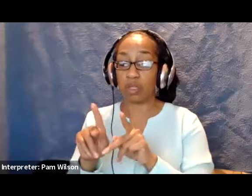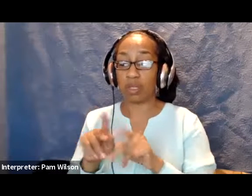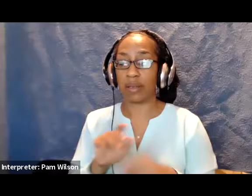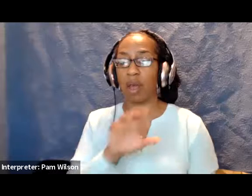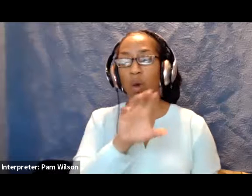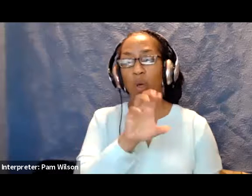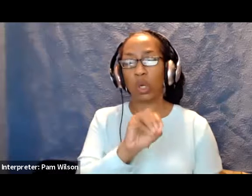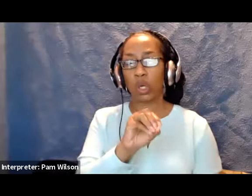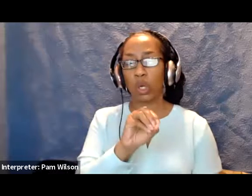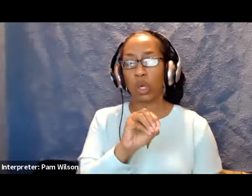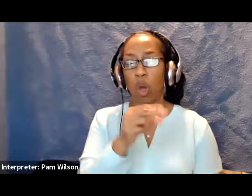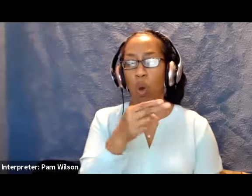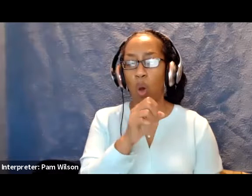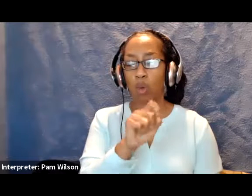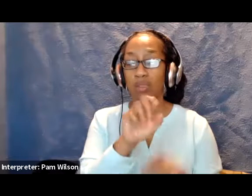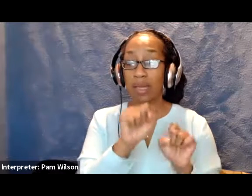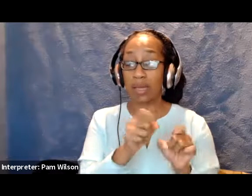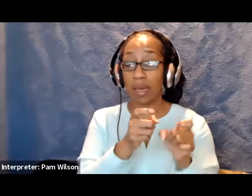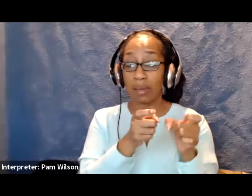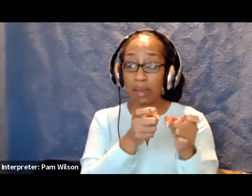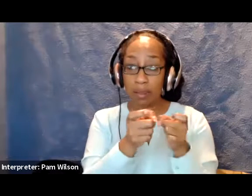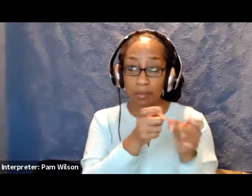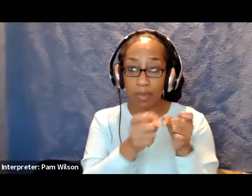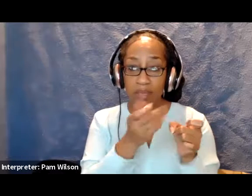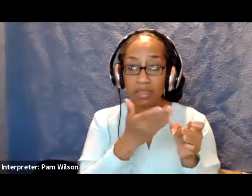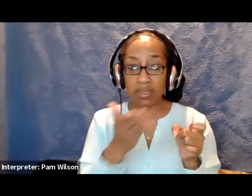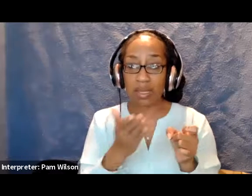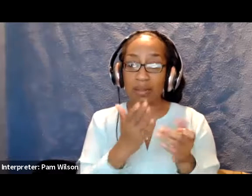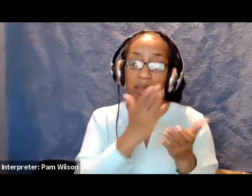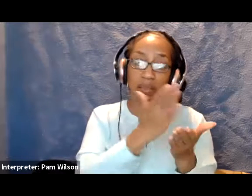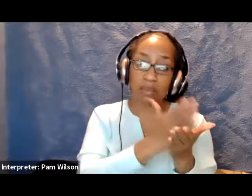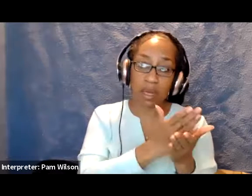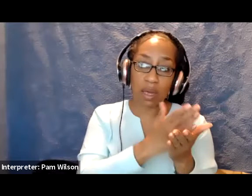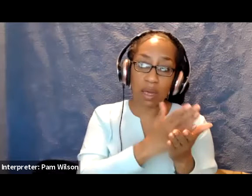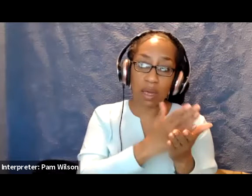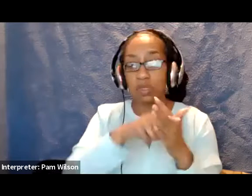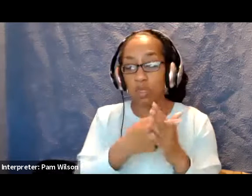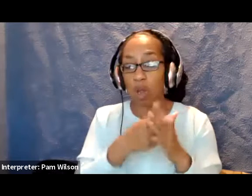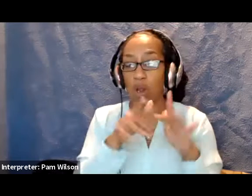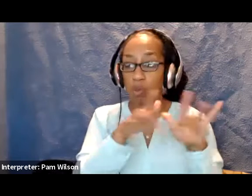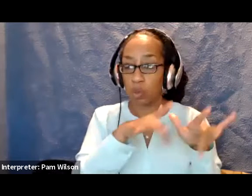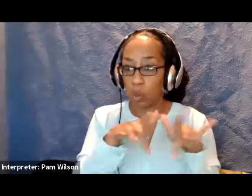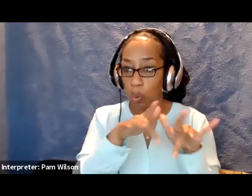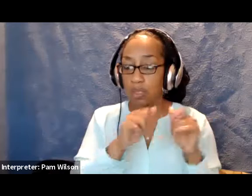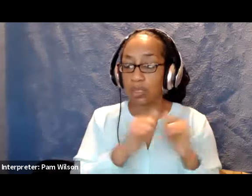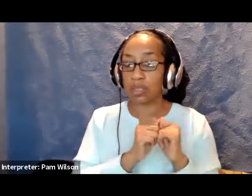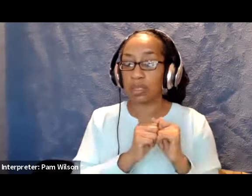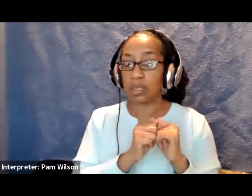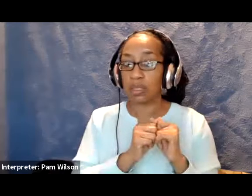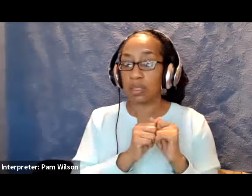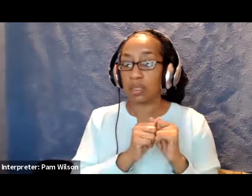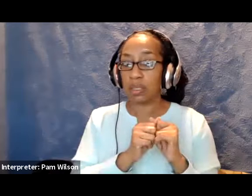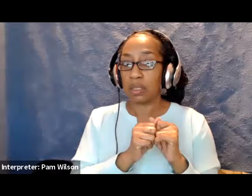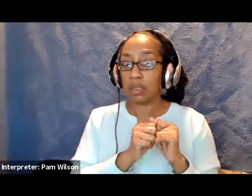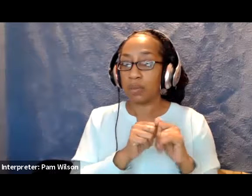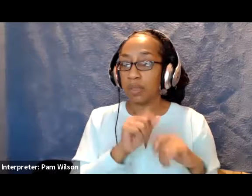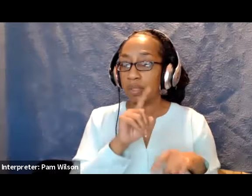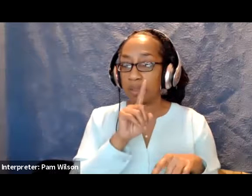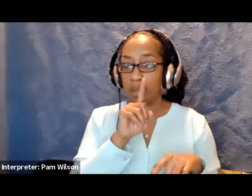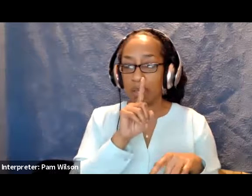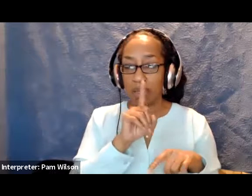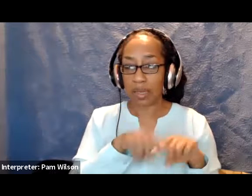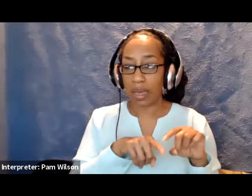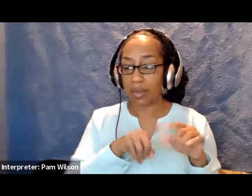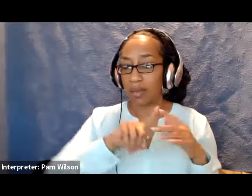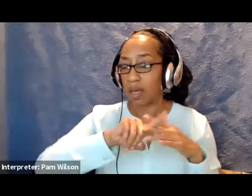can manage administrative functions like stopping and starting recordings, but they cannot start